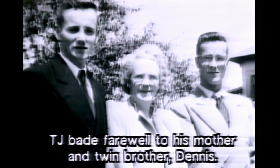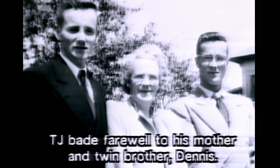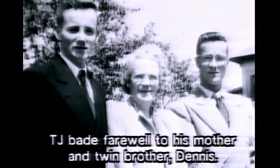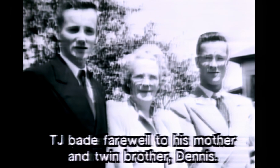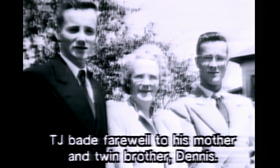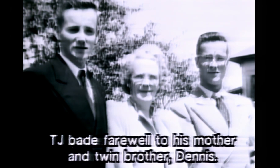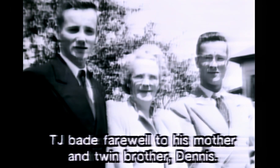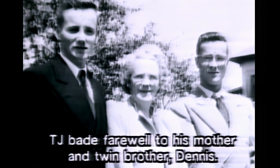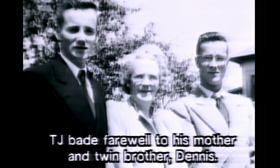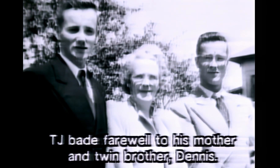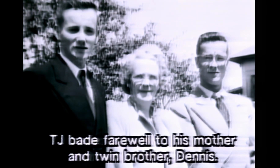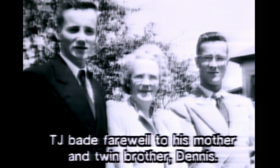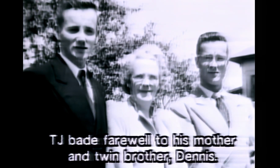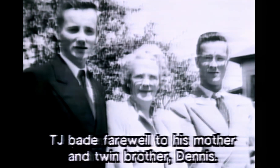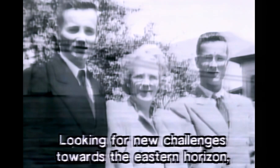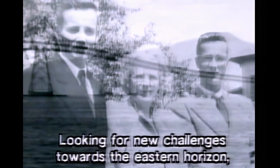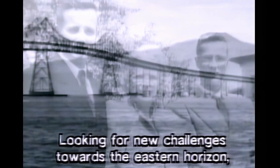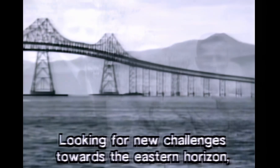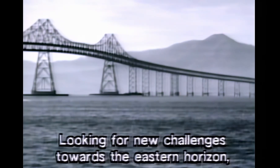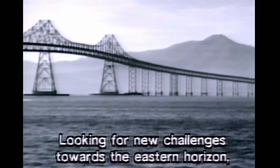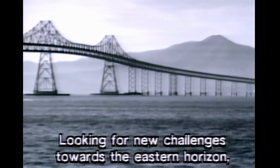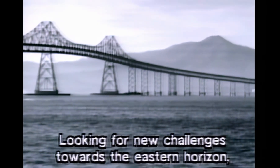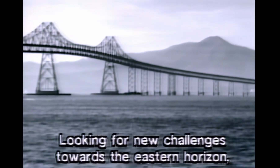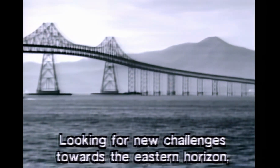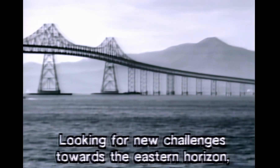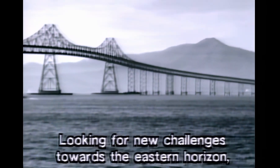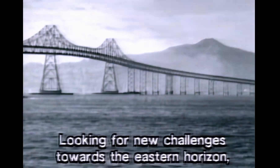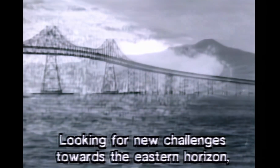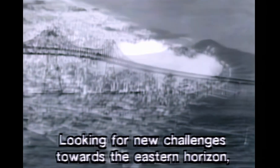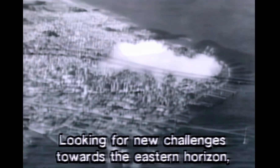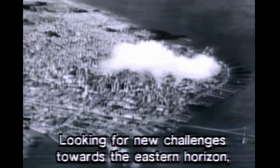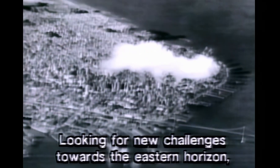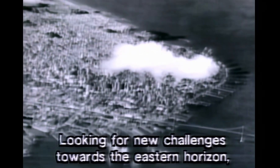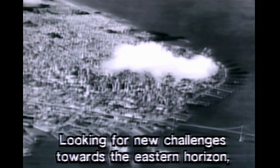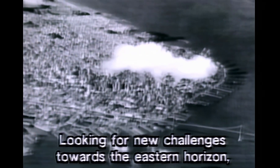mother and twin brother Dennis, looking for new challenges towards the eastern horizon.